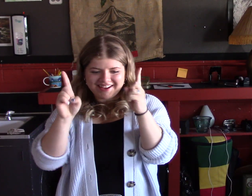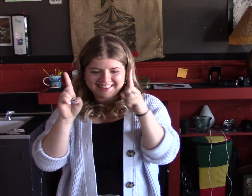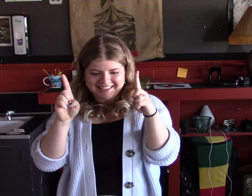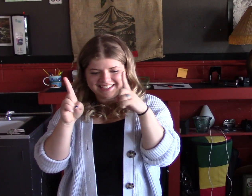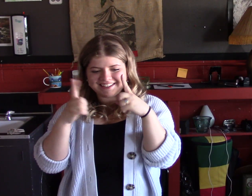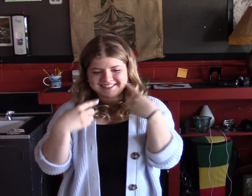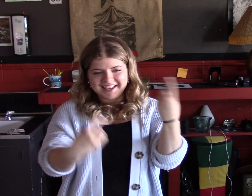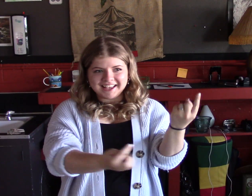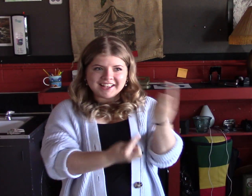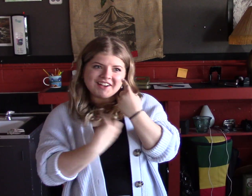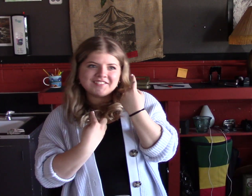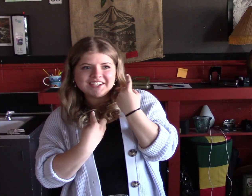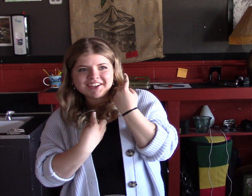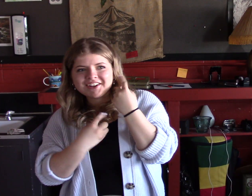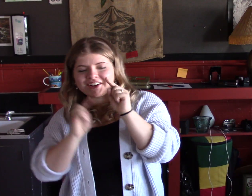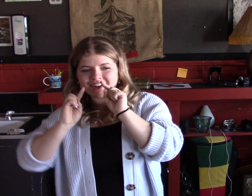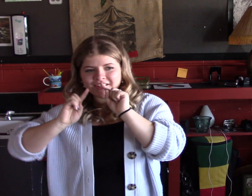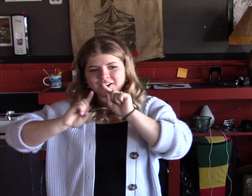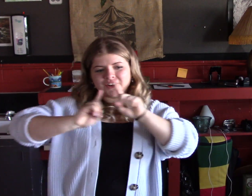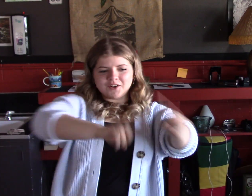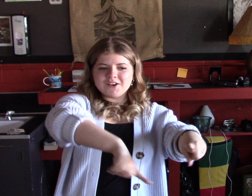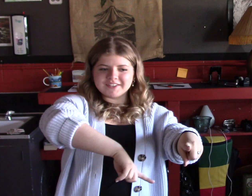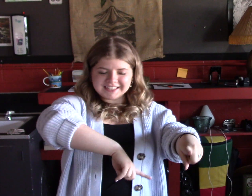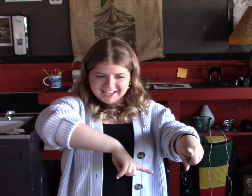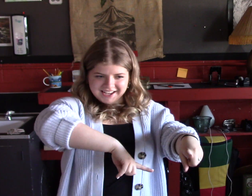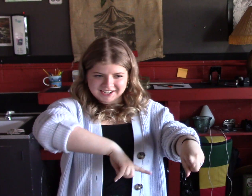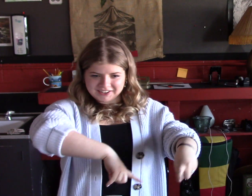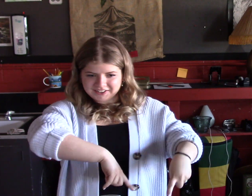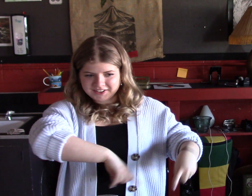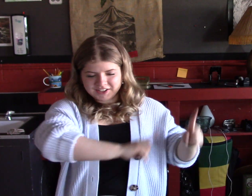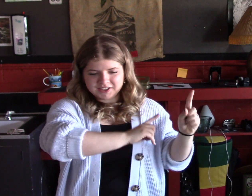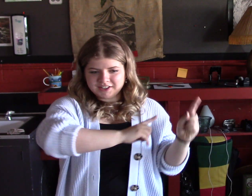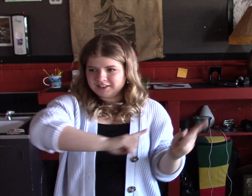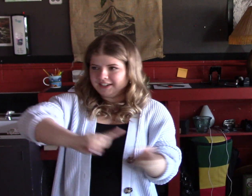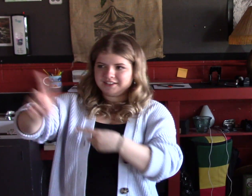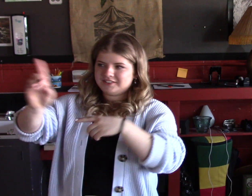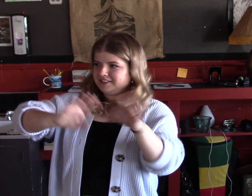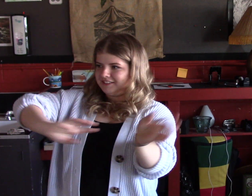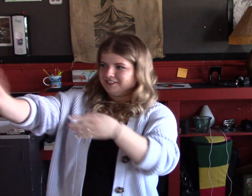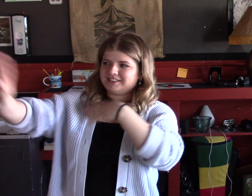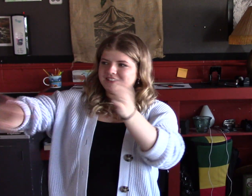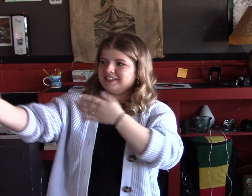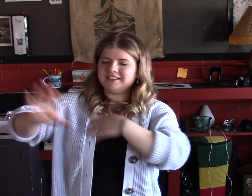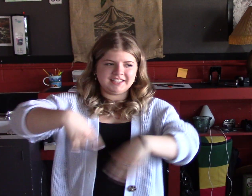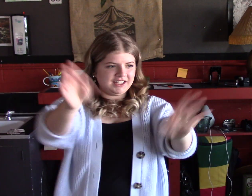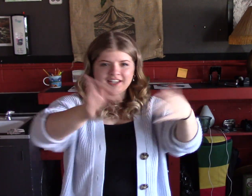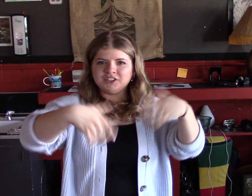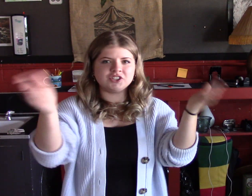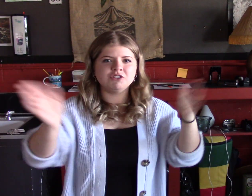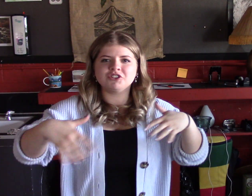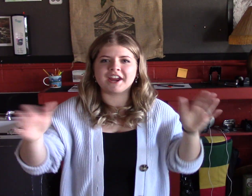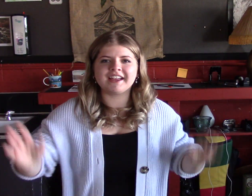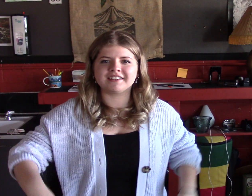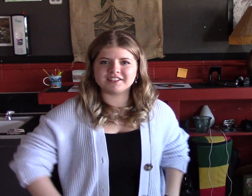of things. Come here, go over there. Like just and just use your hands as